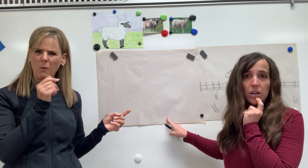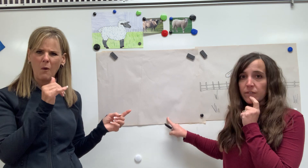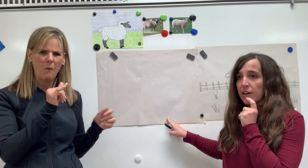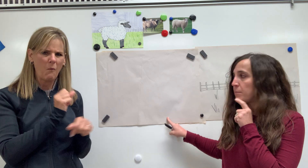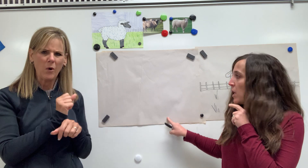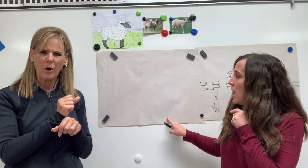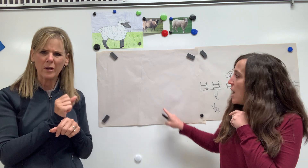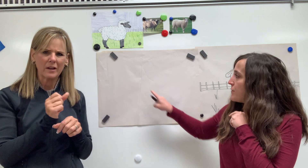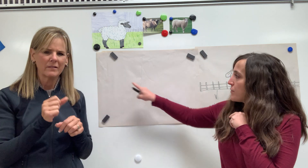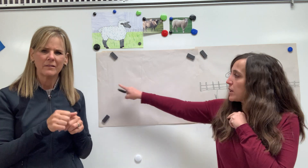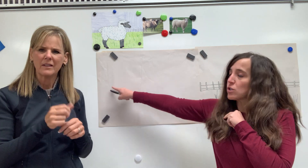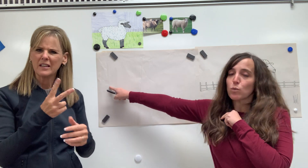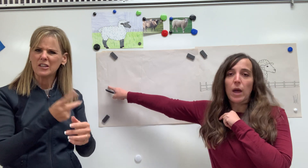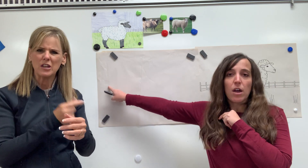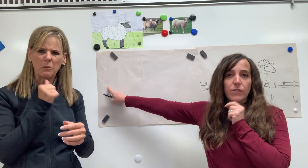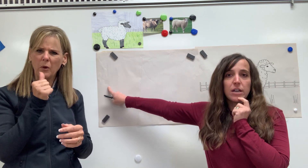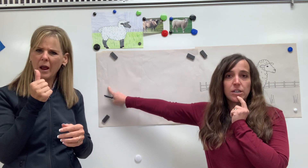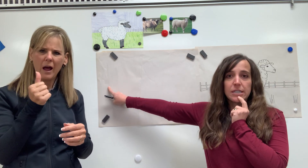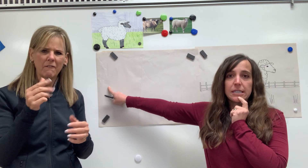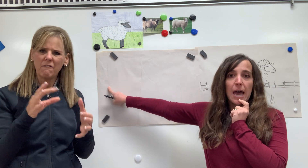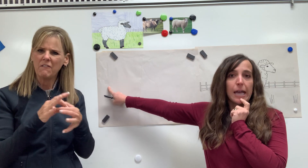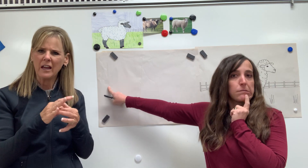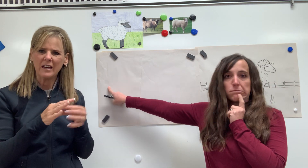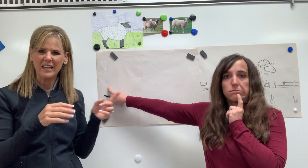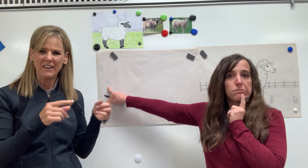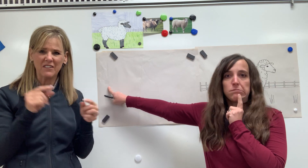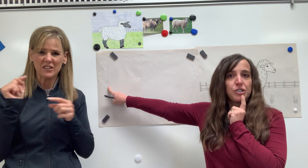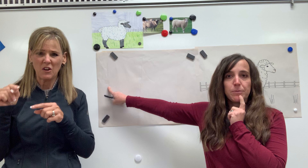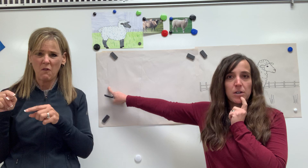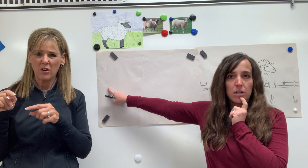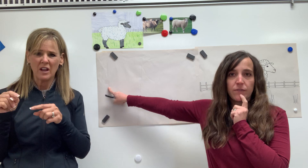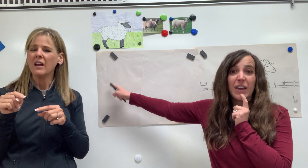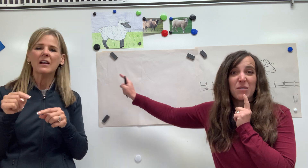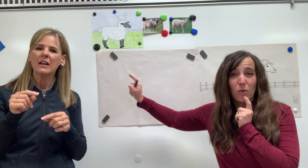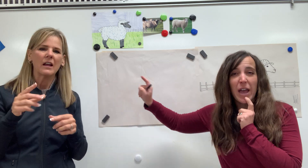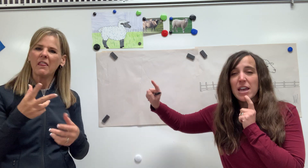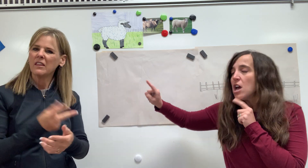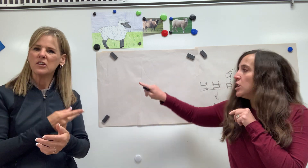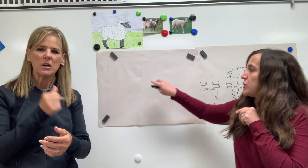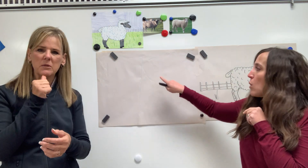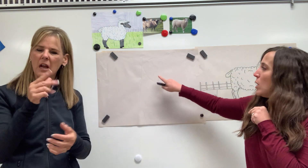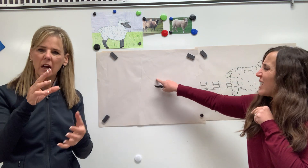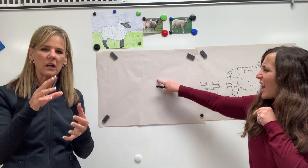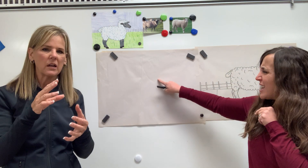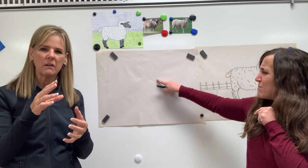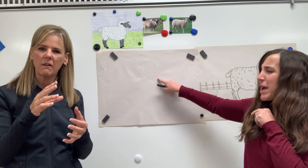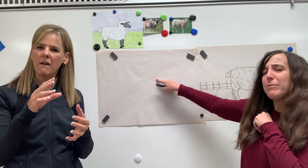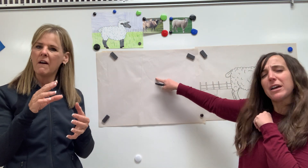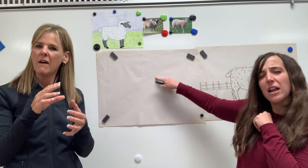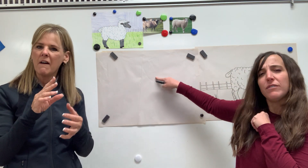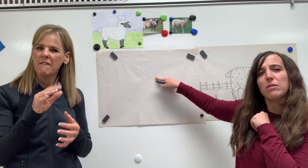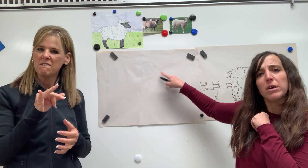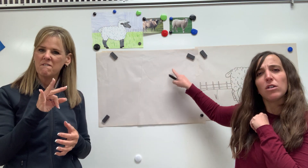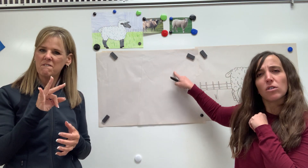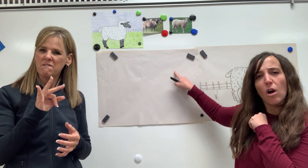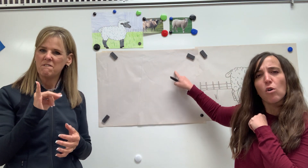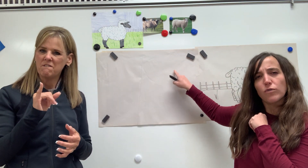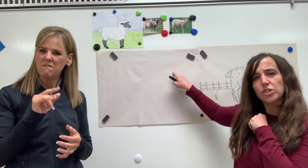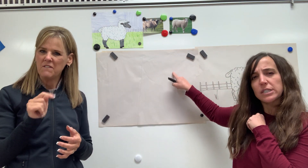going to fit. If your finger's way over here to the side, sheep's not gonna fit, okay? So maybe kind of in the middle or over just a